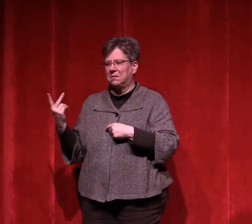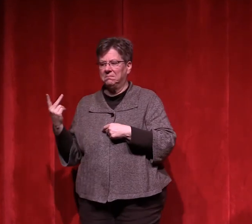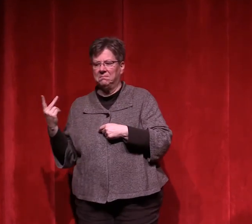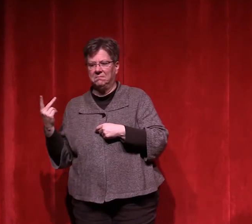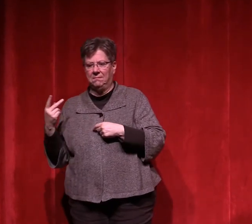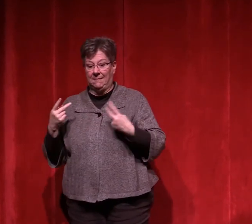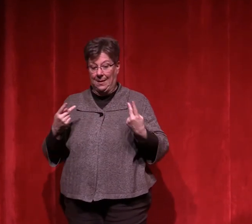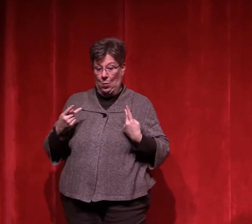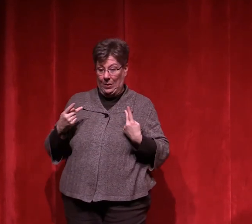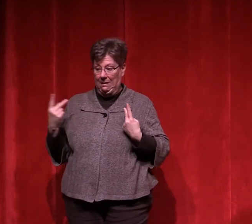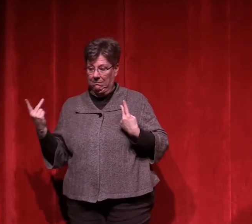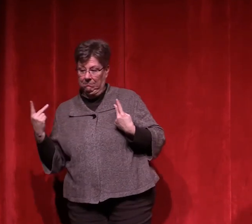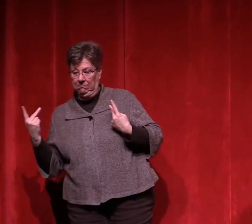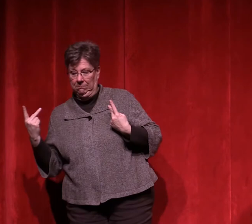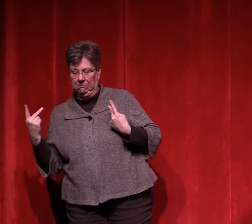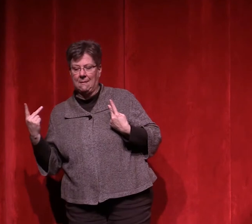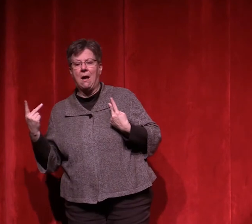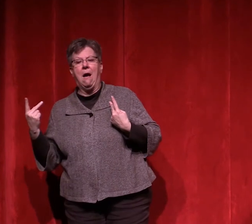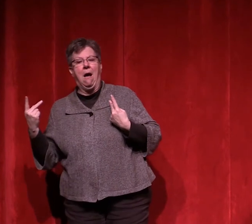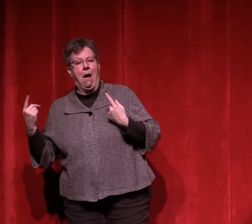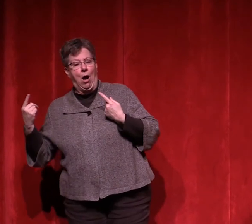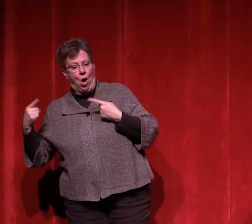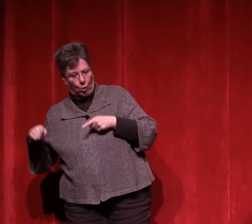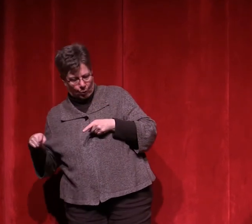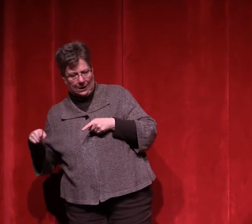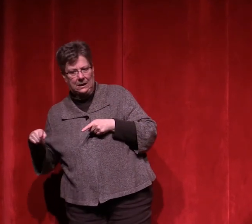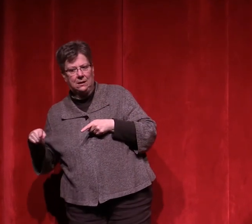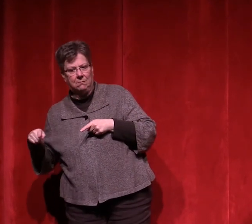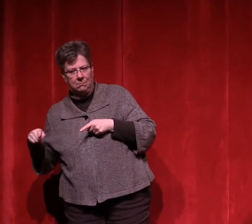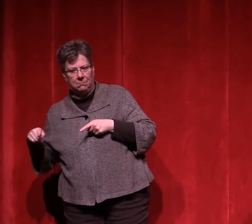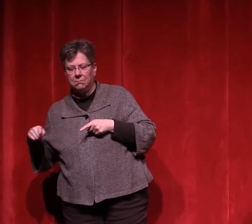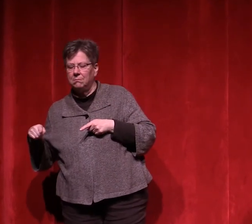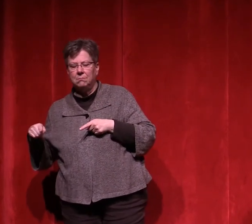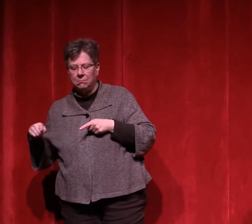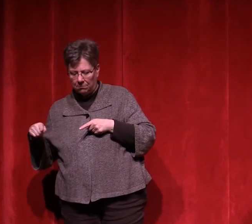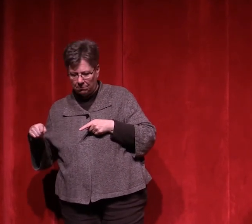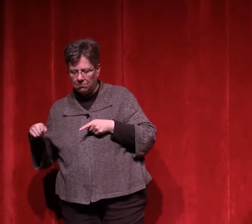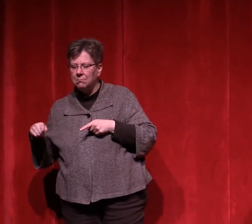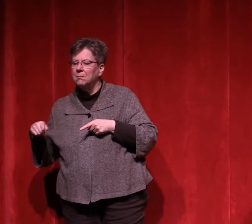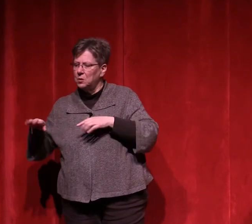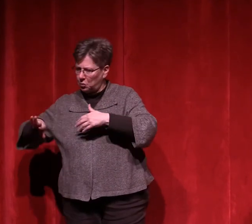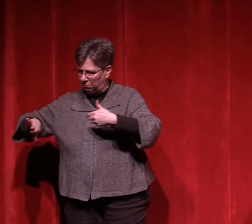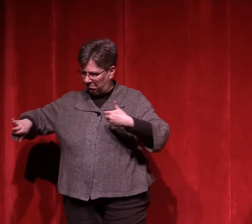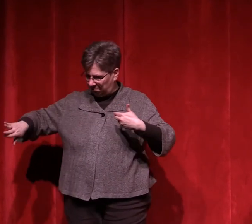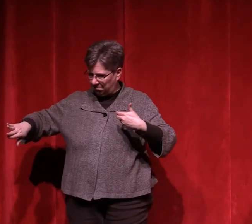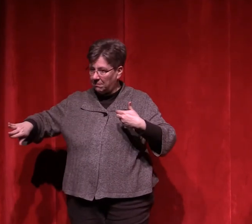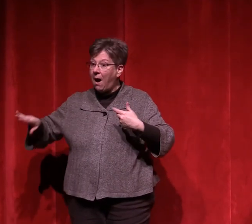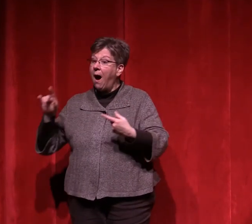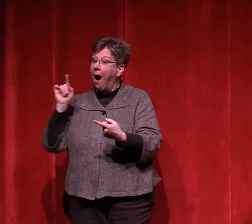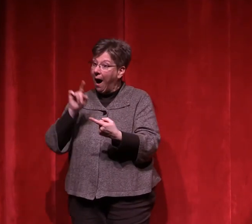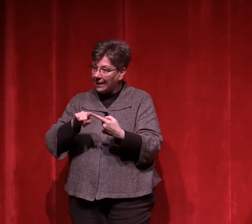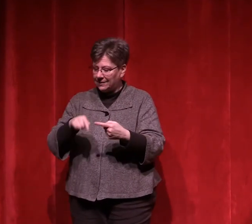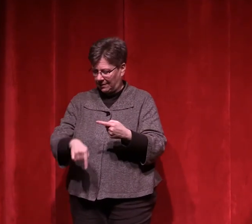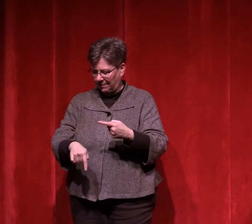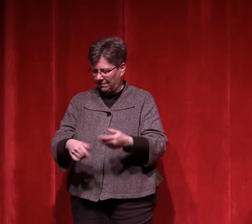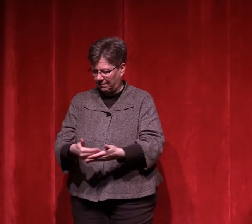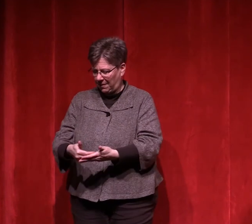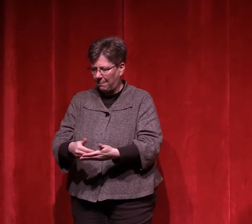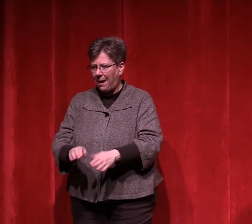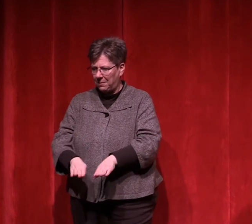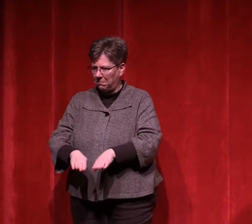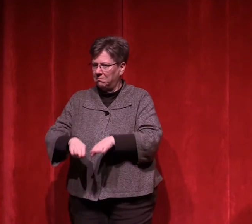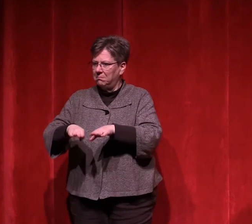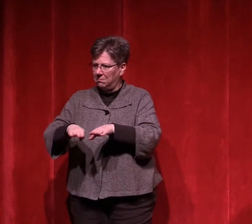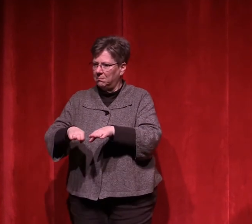with Corey that we wouldn't get together again and have no contact until Andrea was old enough